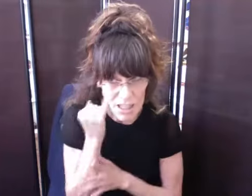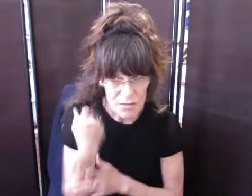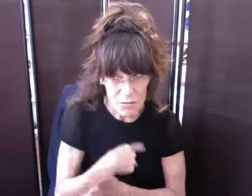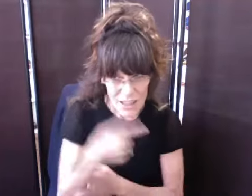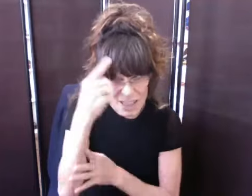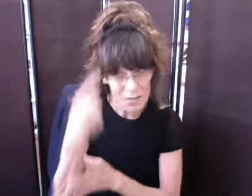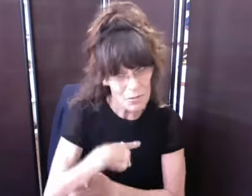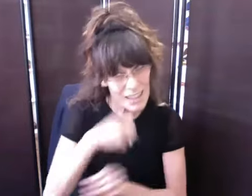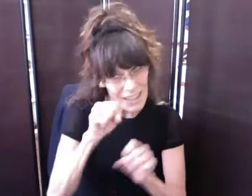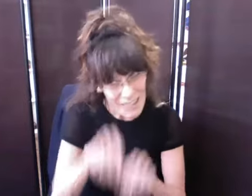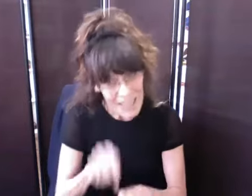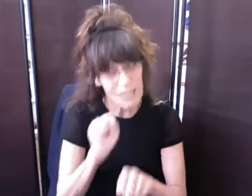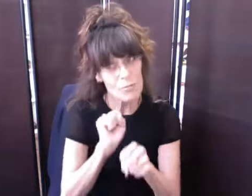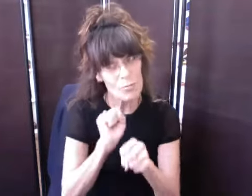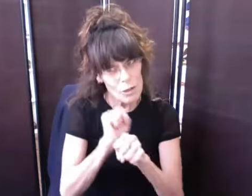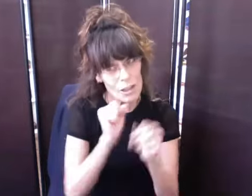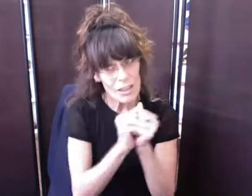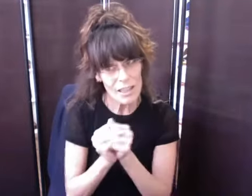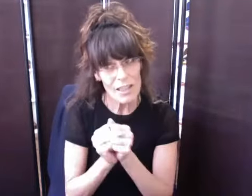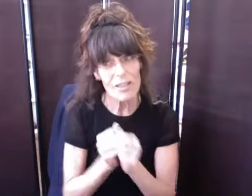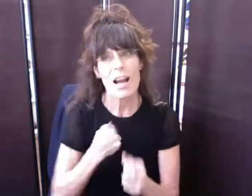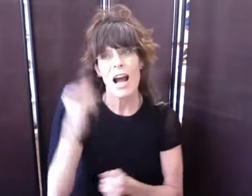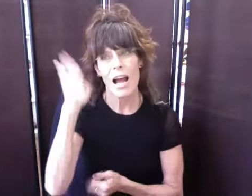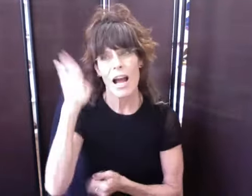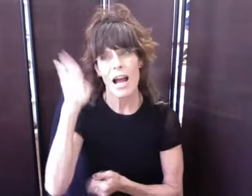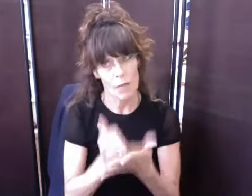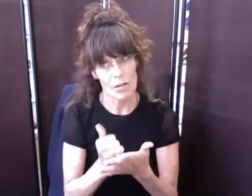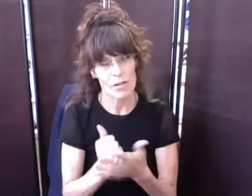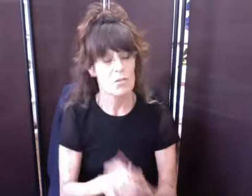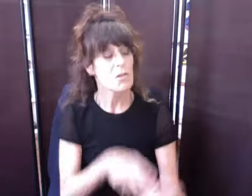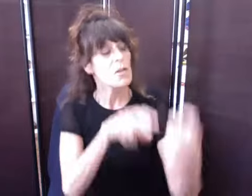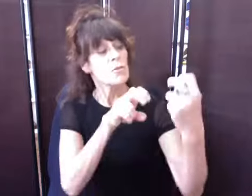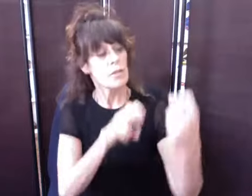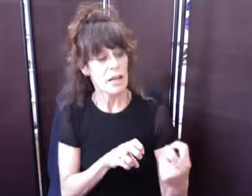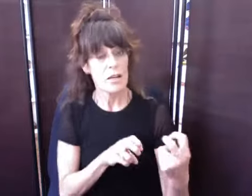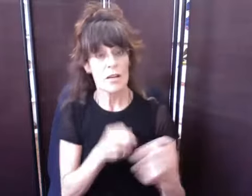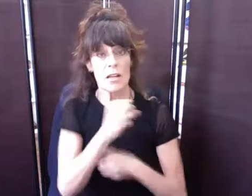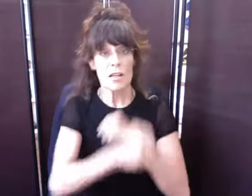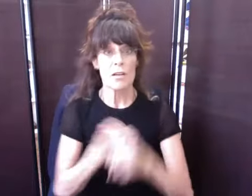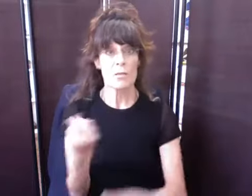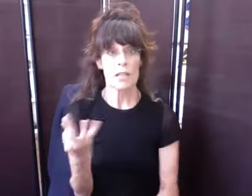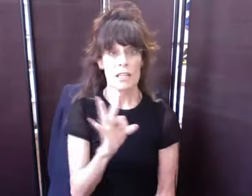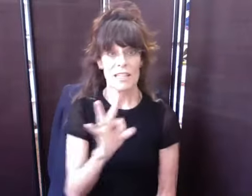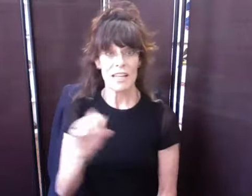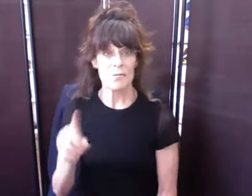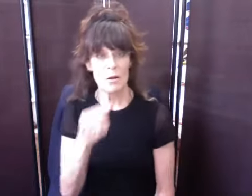I'll sponsor you. And so we did. We sat there, and it was 1991, so you could smoke freely in any institution in